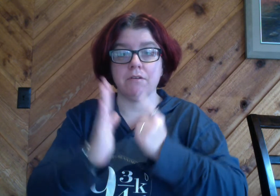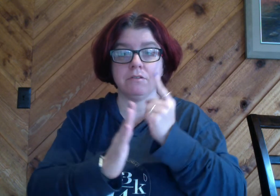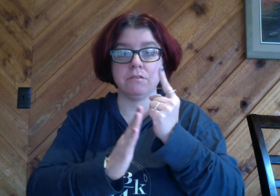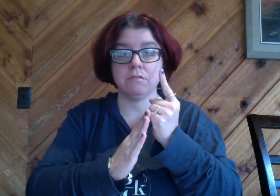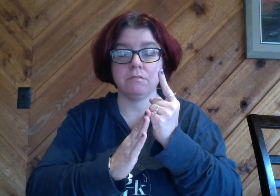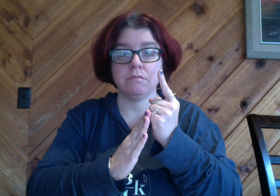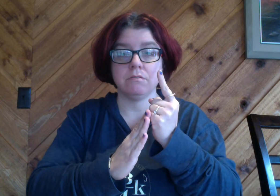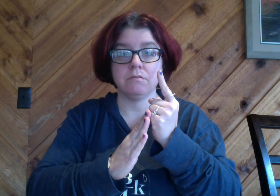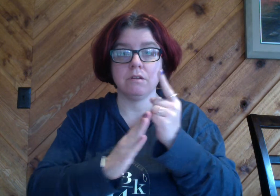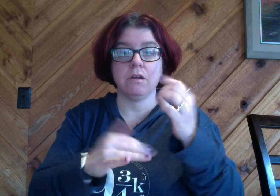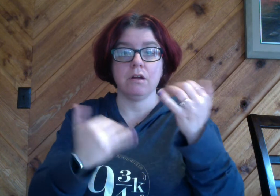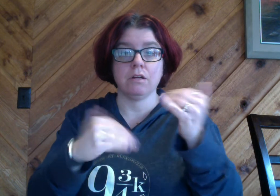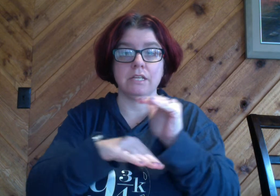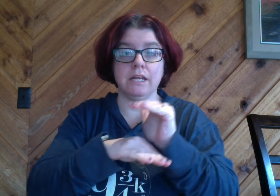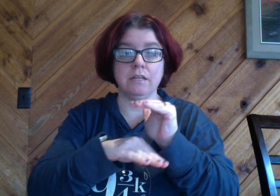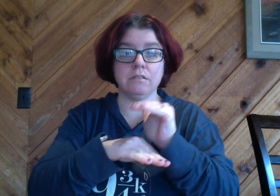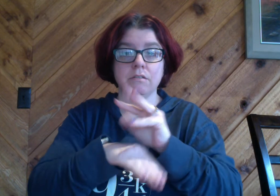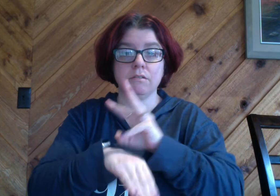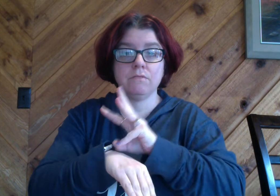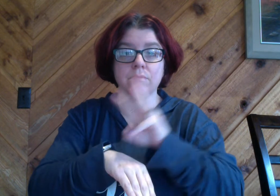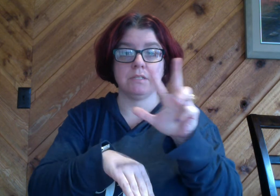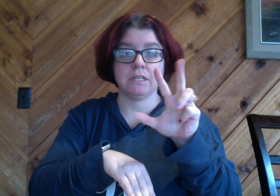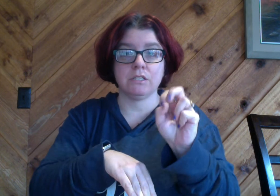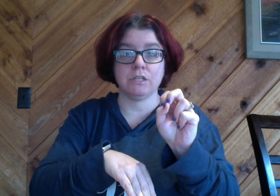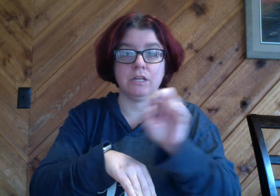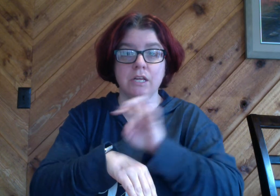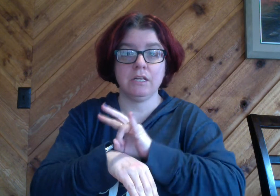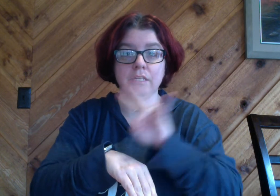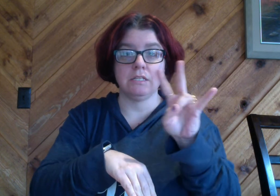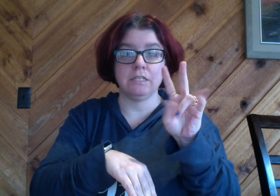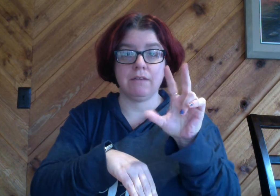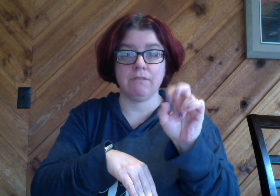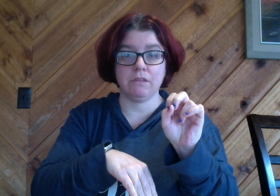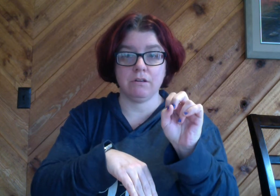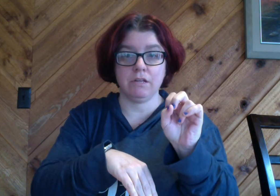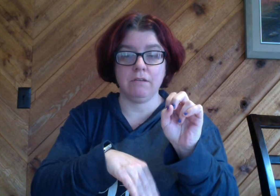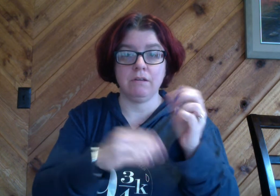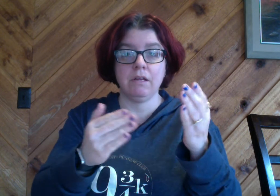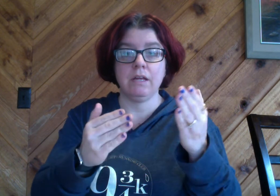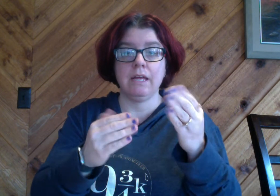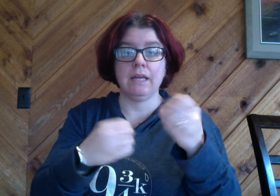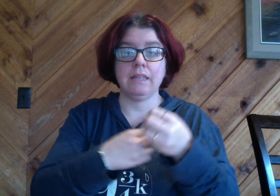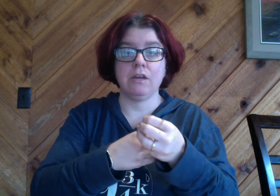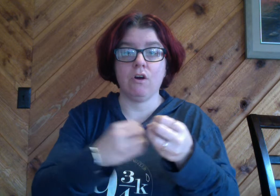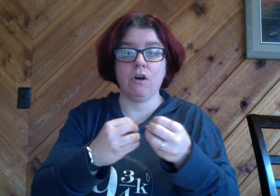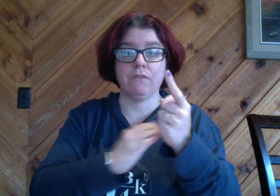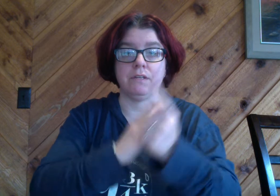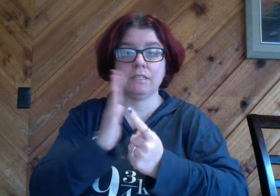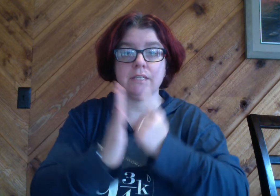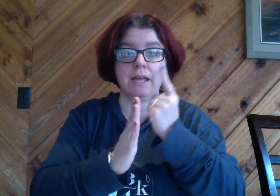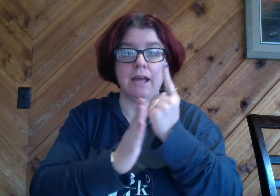hours are tonight from 6:30 to 7:30 in the office